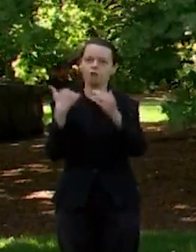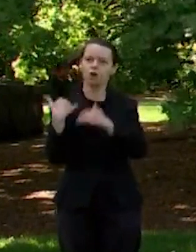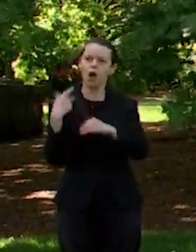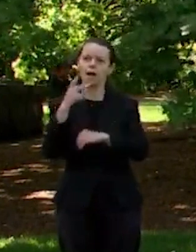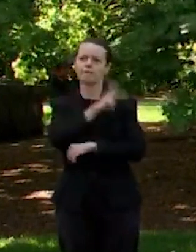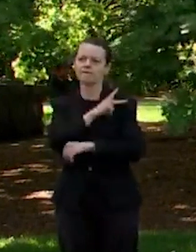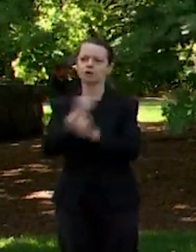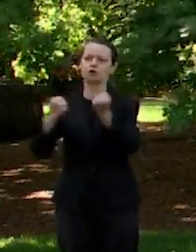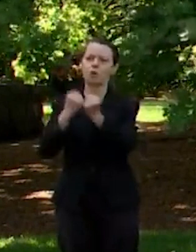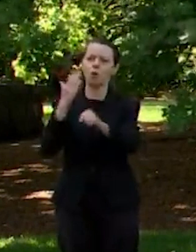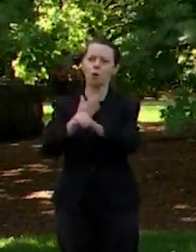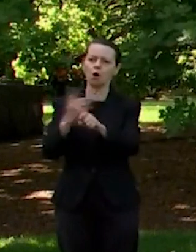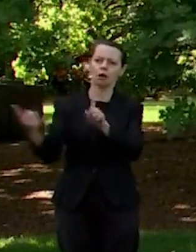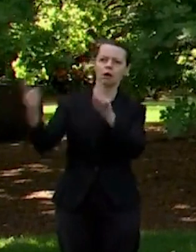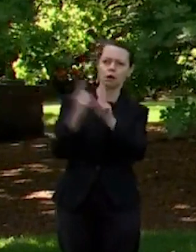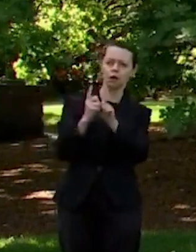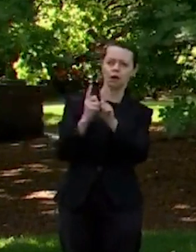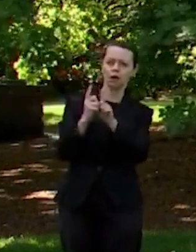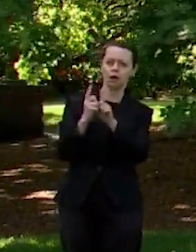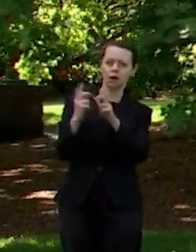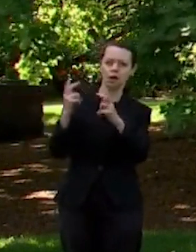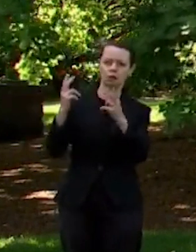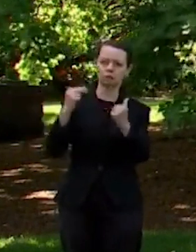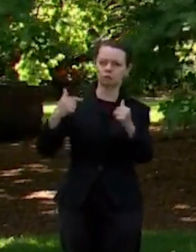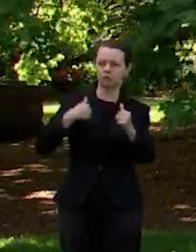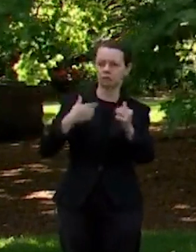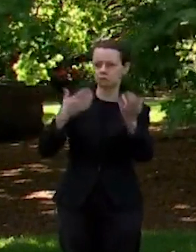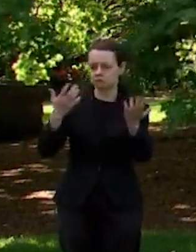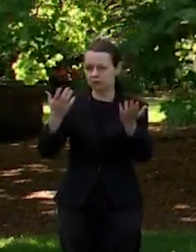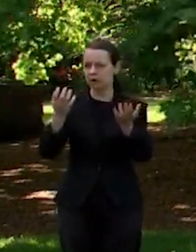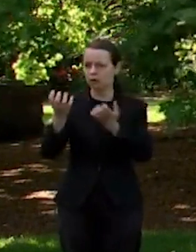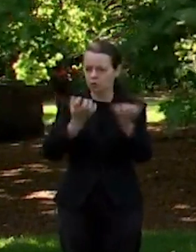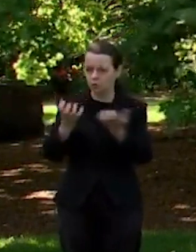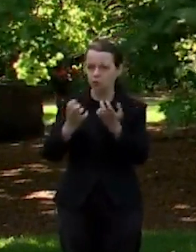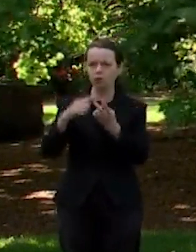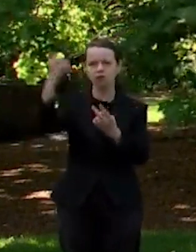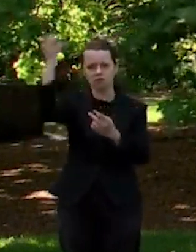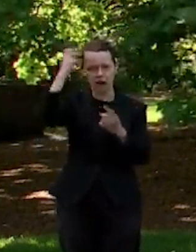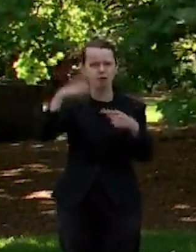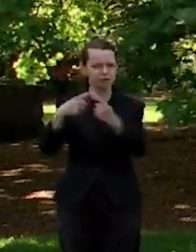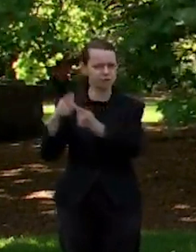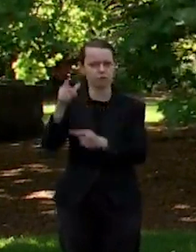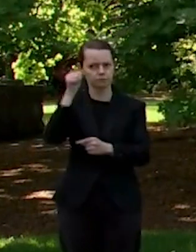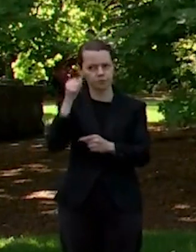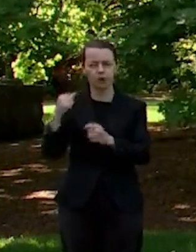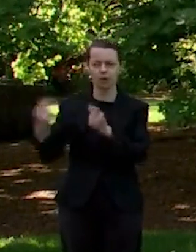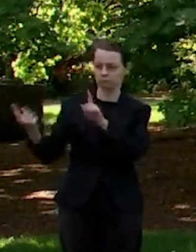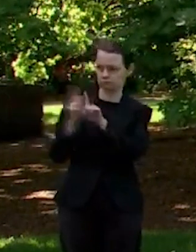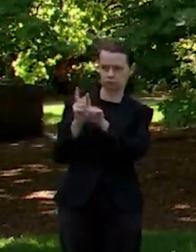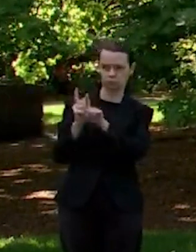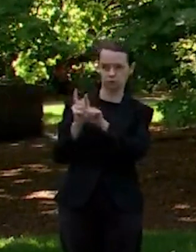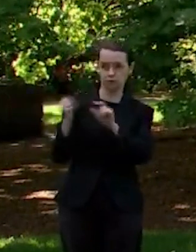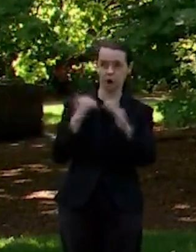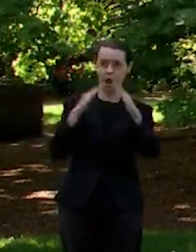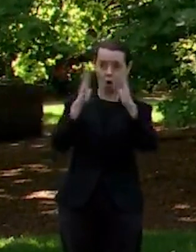support workers who come in morning and evening. And these support workers have lots of other clients, many of whom are also in